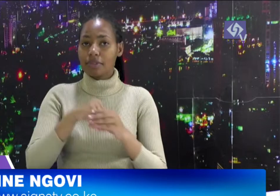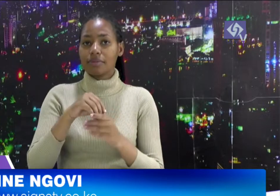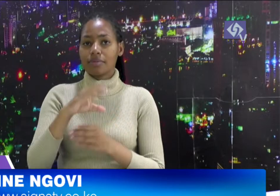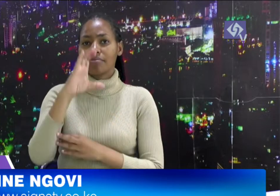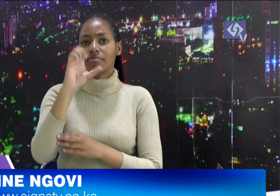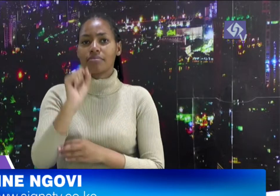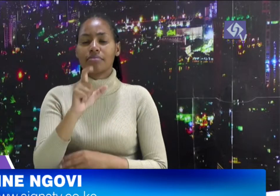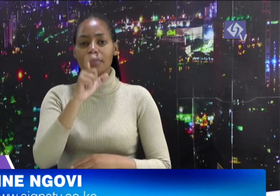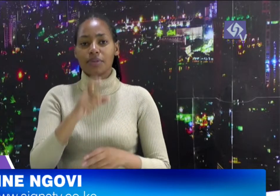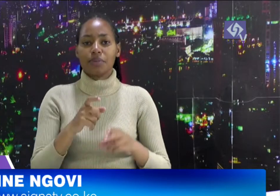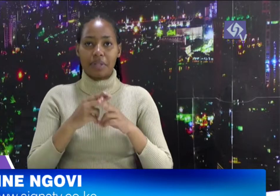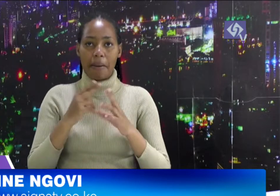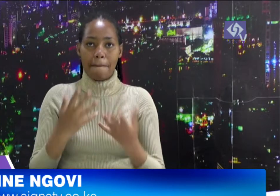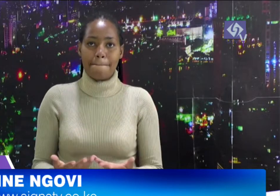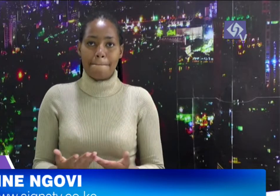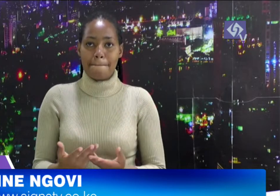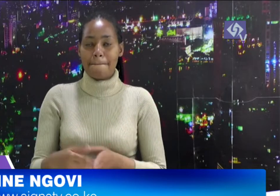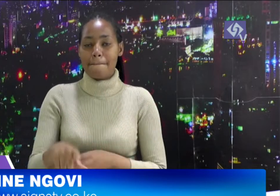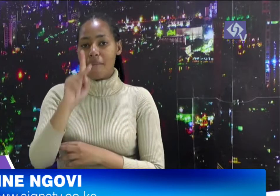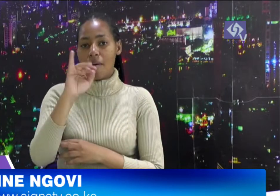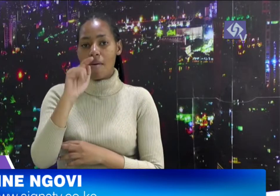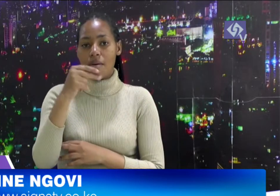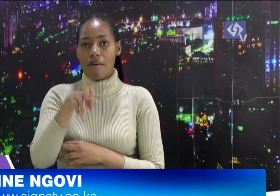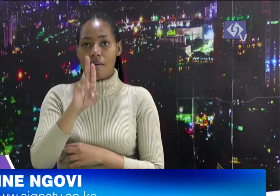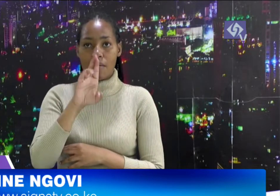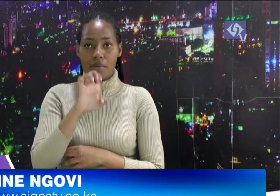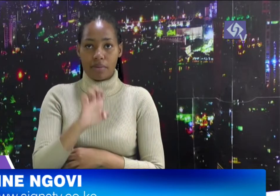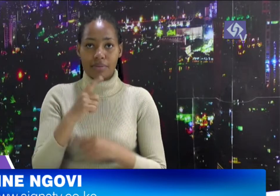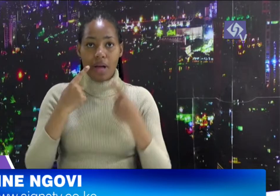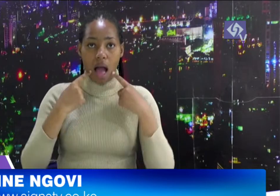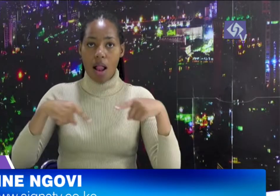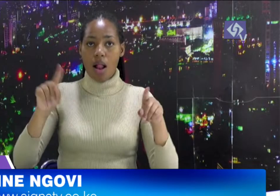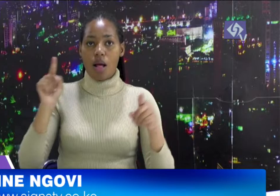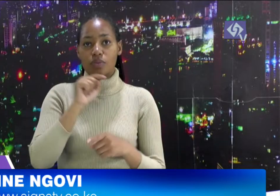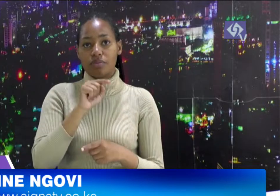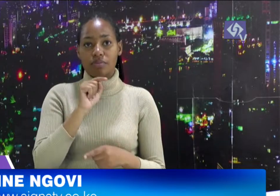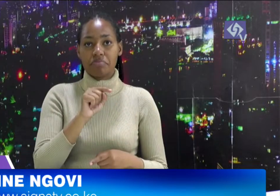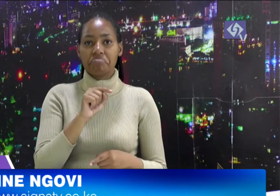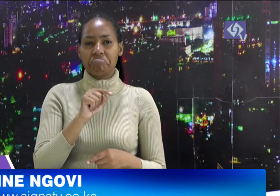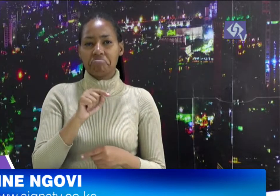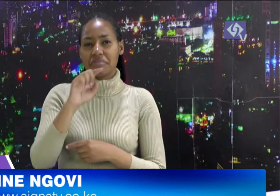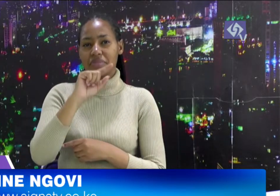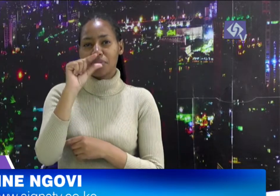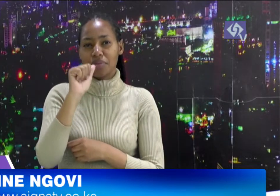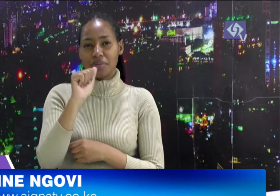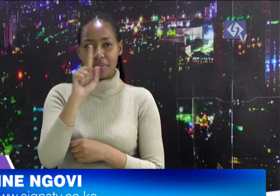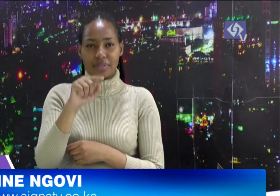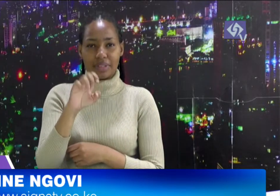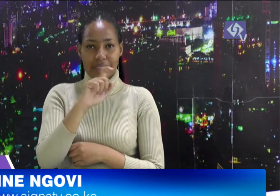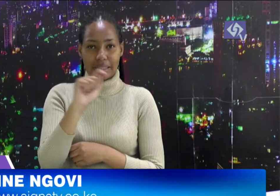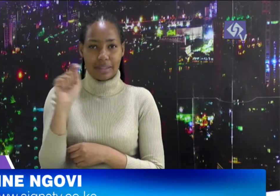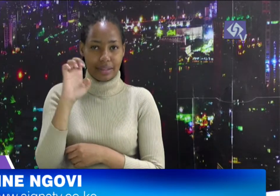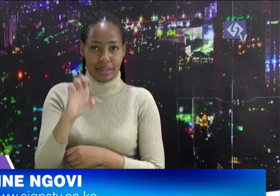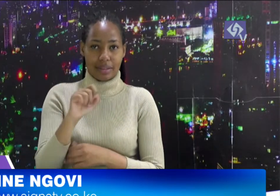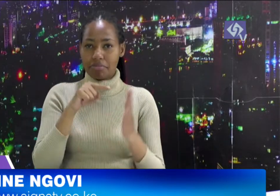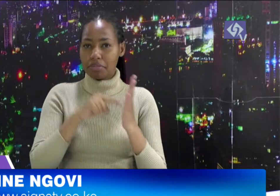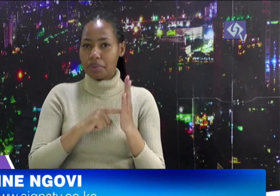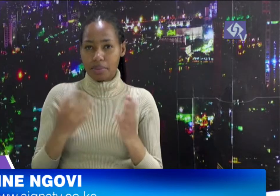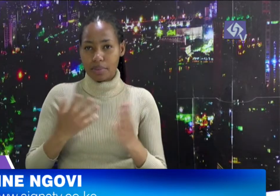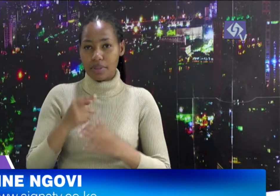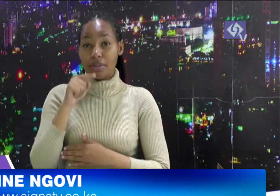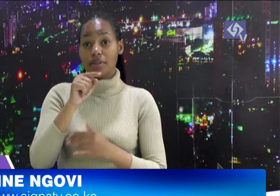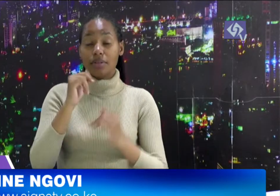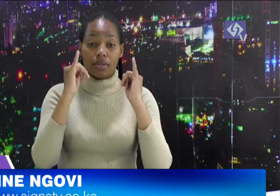fee hike. The Interior Cabinet Secretary, Kithure Kindiki, announced the revocation of the